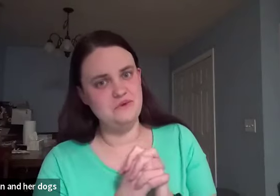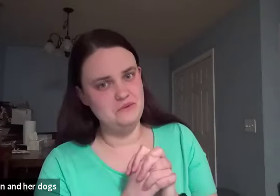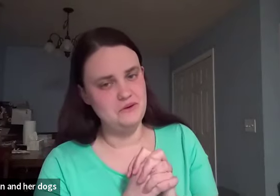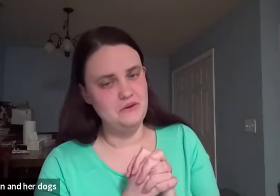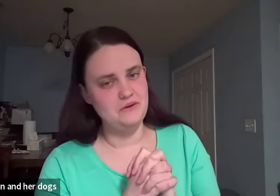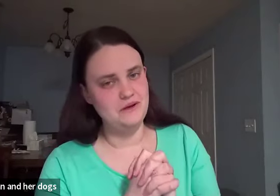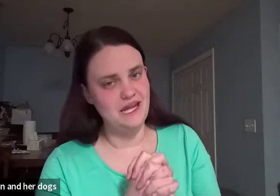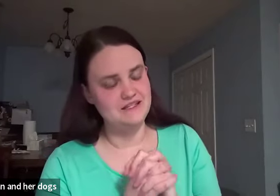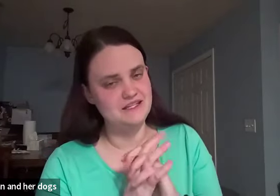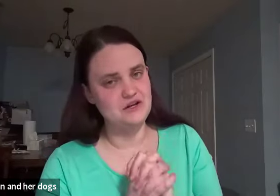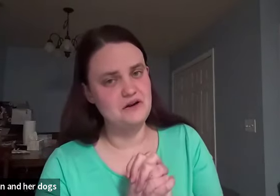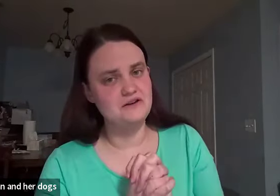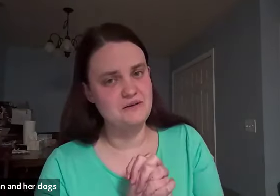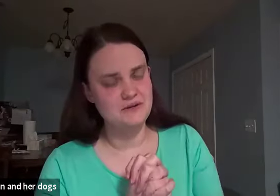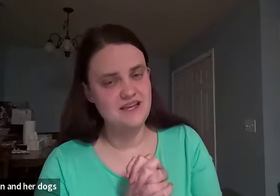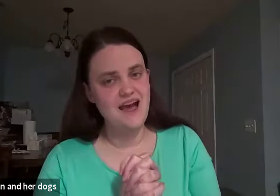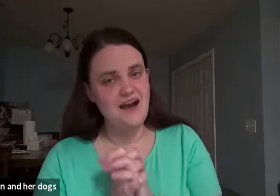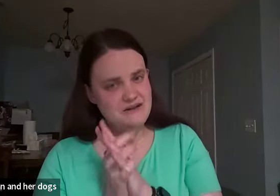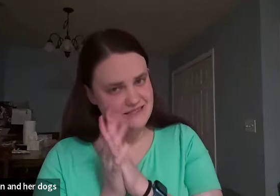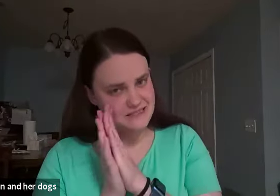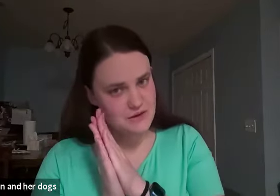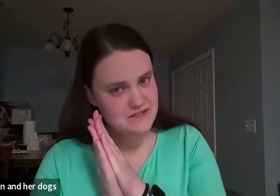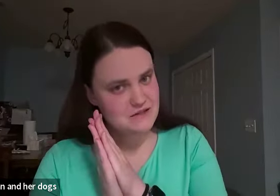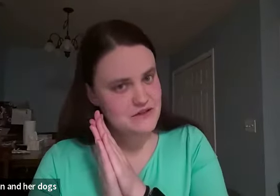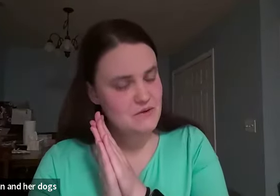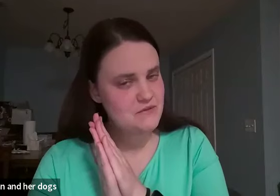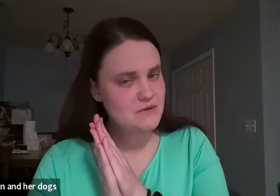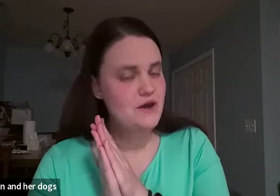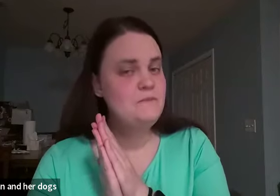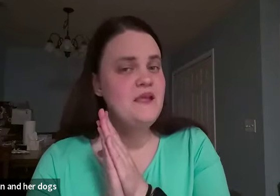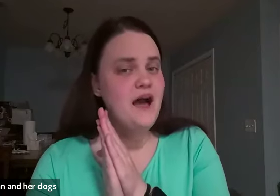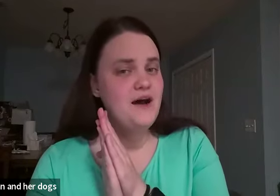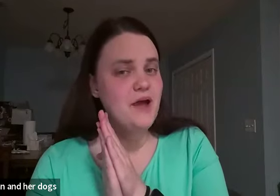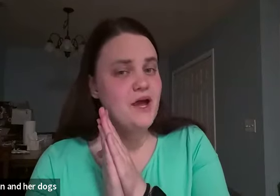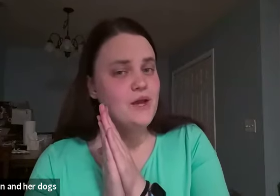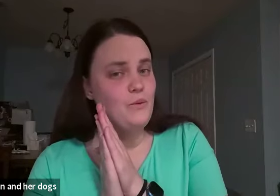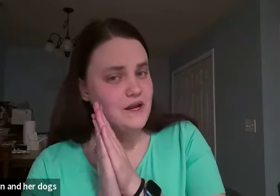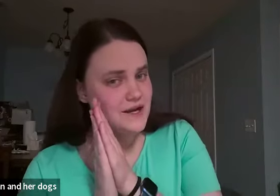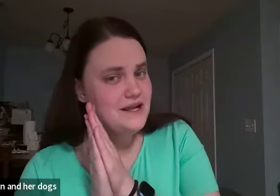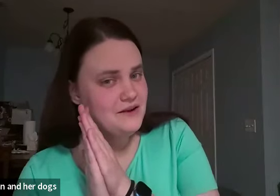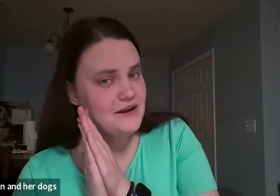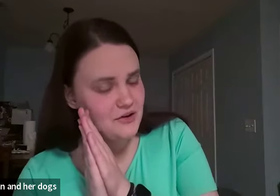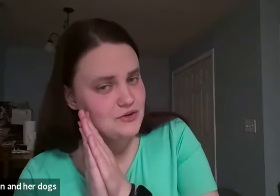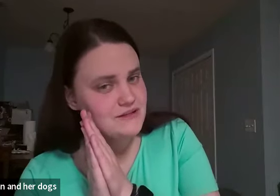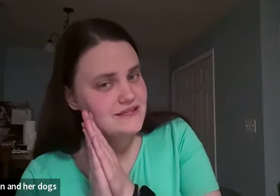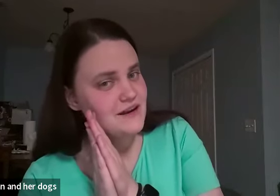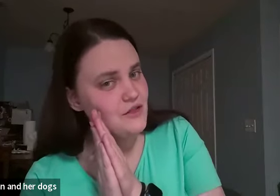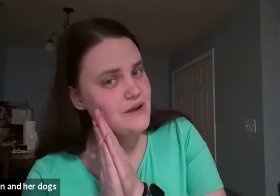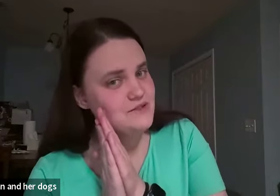we will get started on our numbers. I always like to drop this little thing right before we go. We're gonna learn how you can sign all the way up